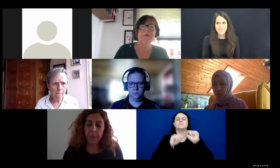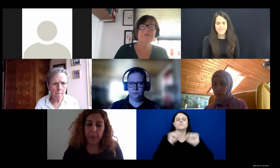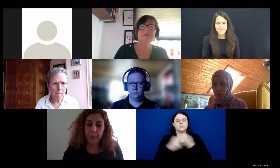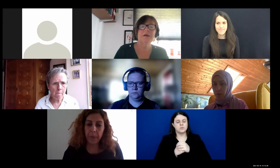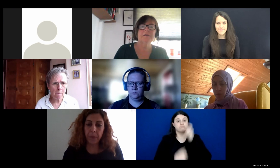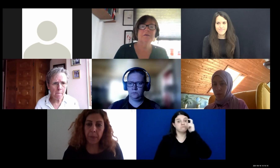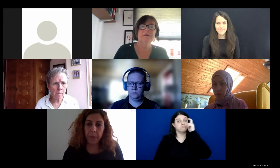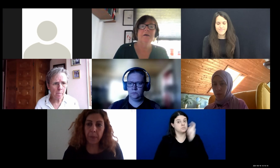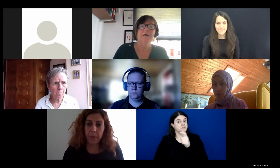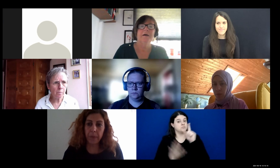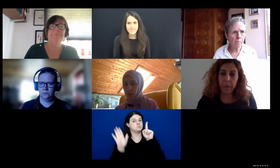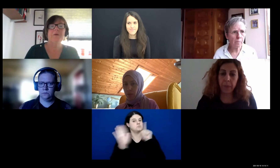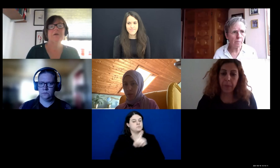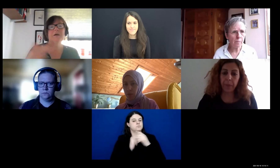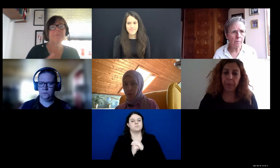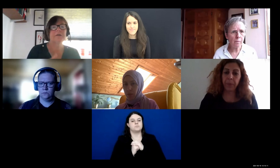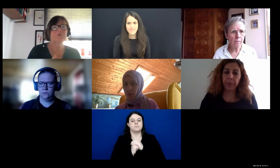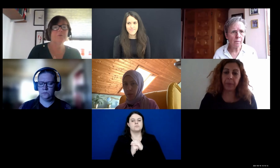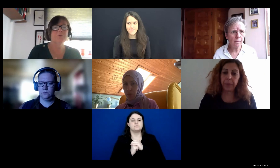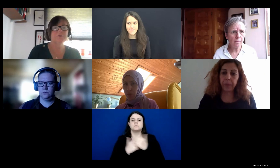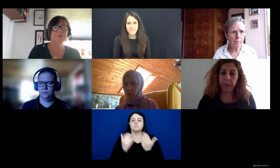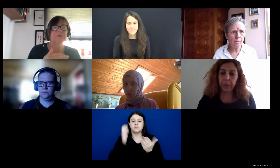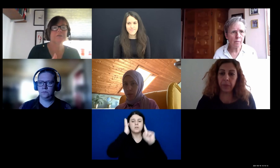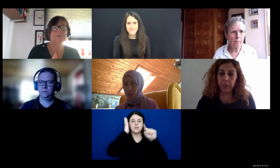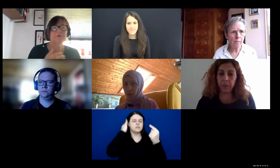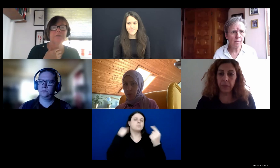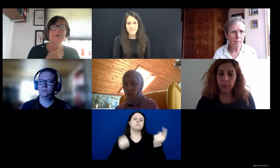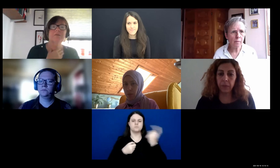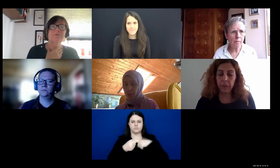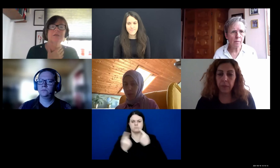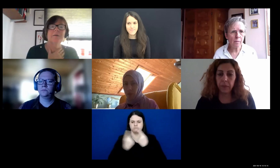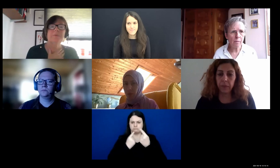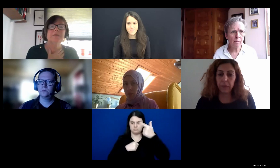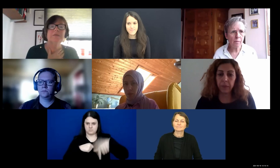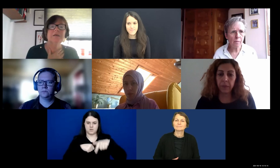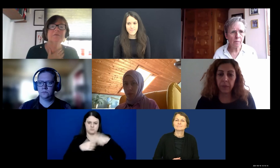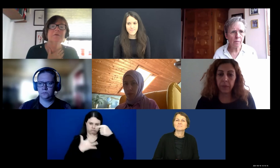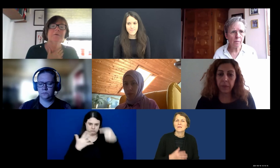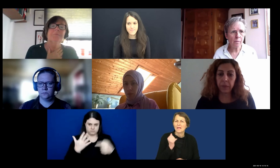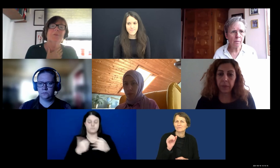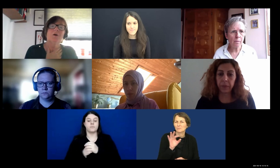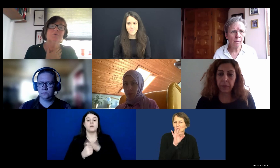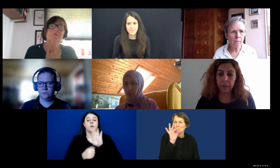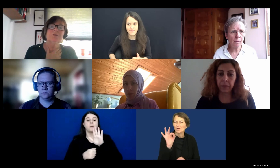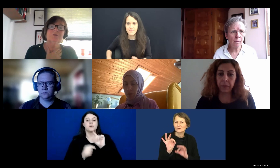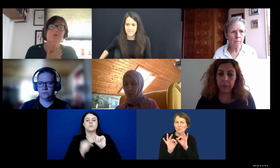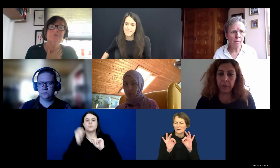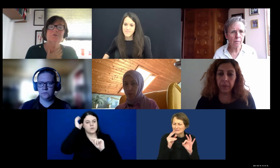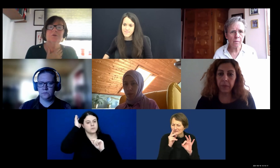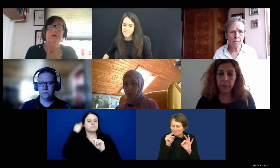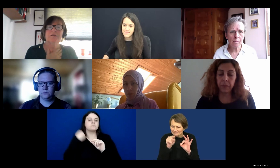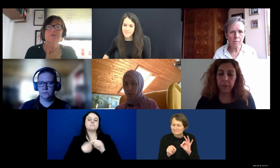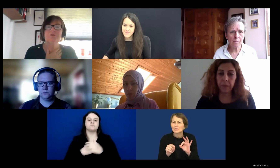interesting one. It's like, and we can come back to the reports and discuss other aspects after that. But this says, as researchers